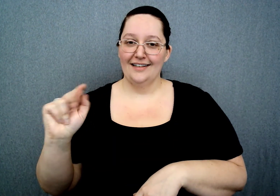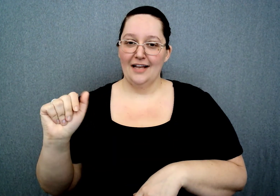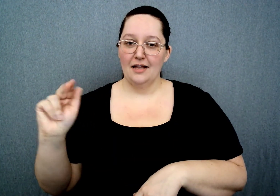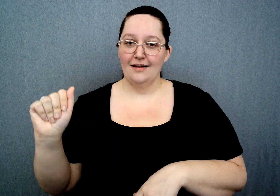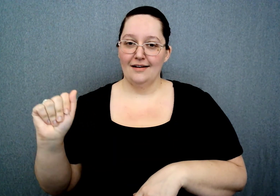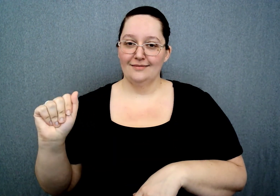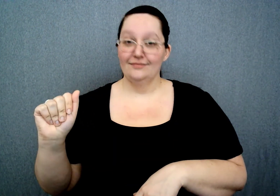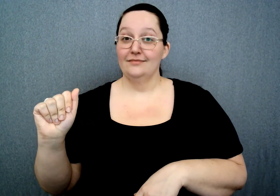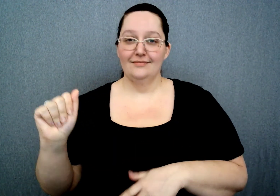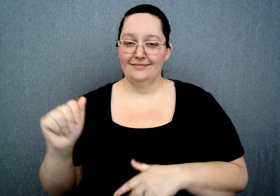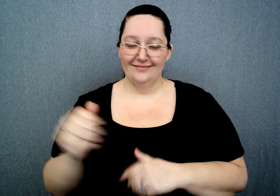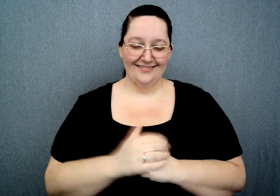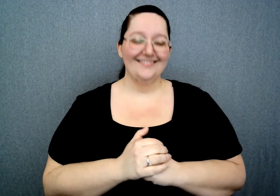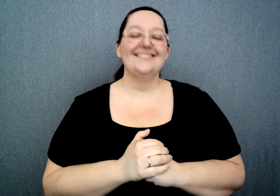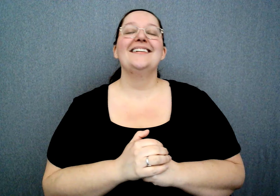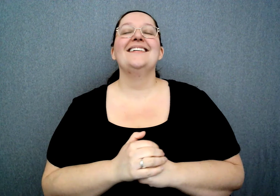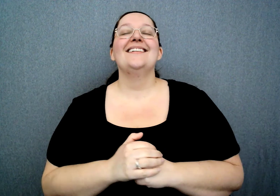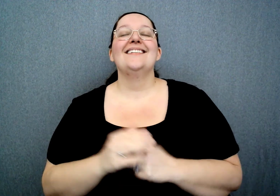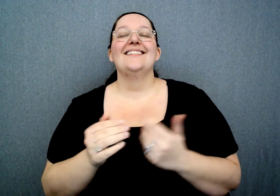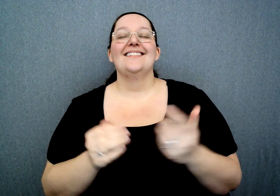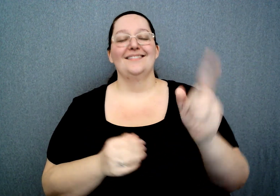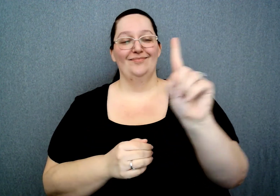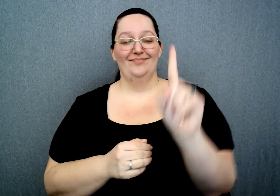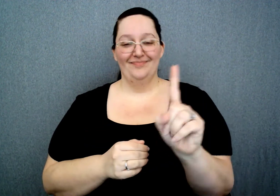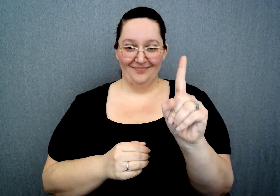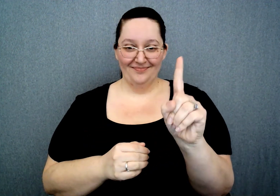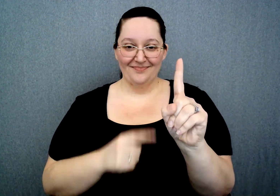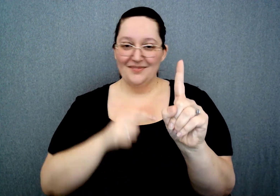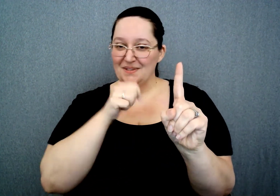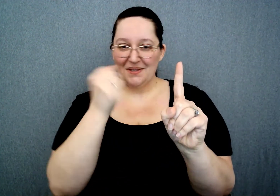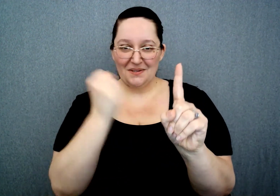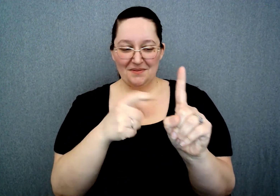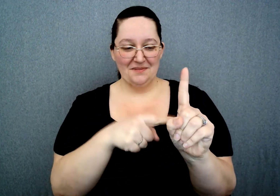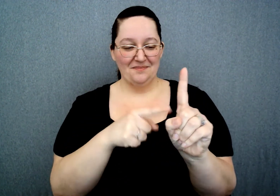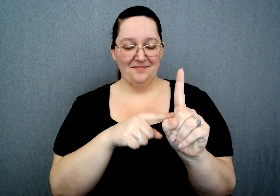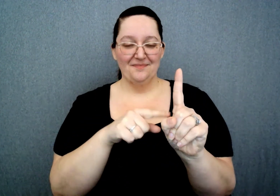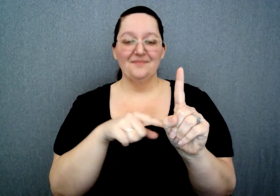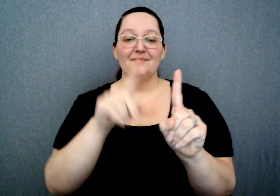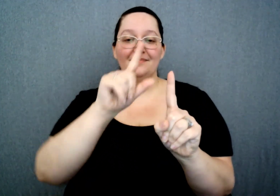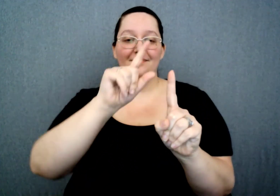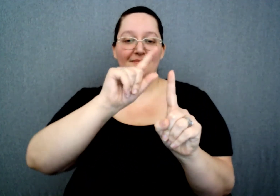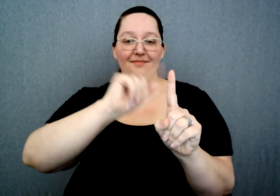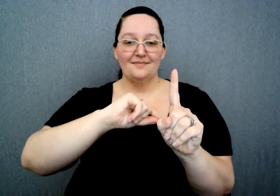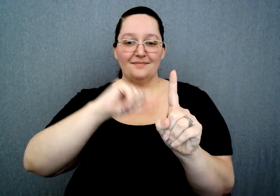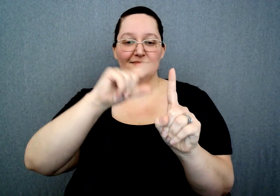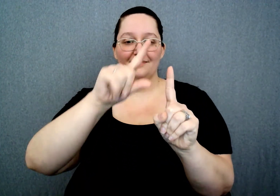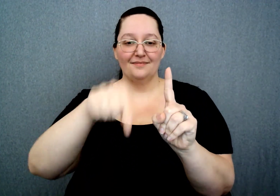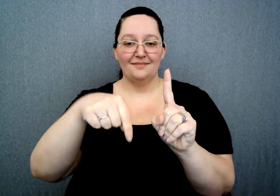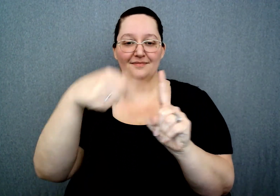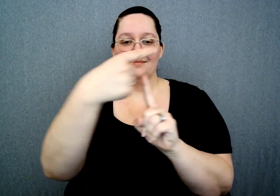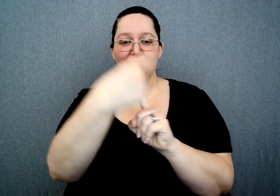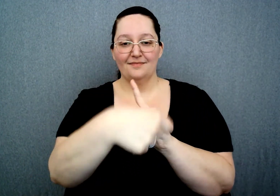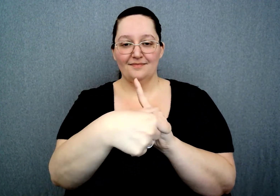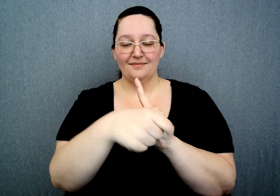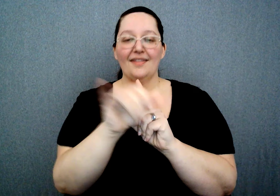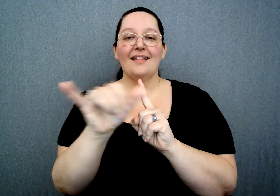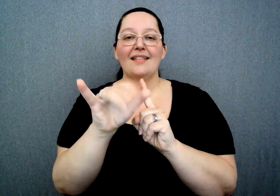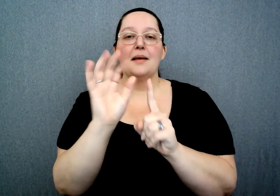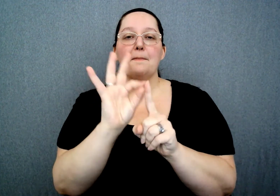Banana? Whatever. Banana. Non-dominant, index. Your dominant is going to peel the